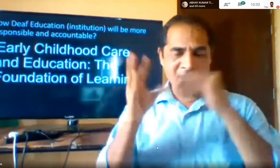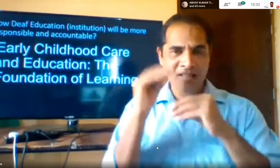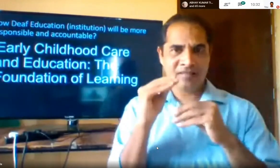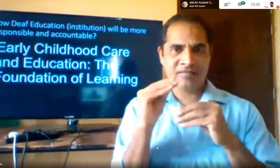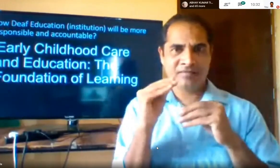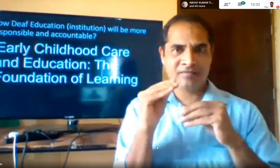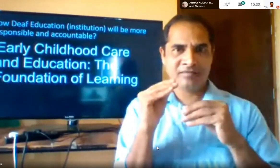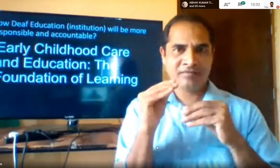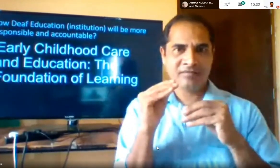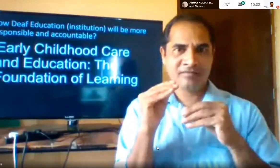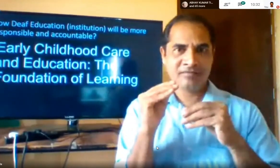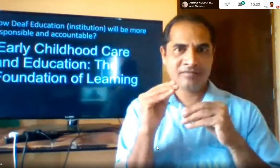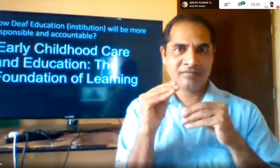them language and everything.